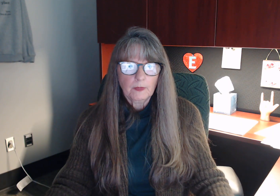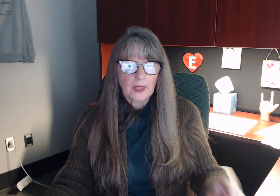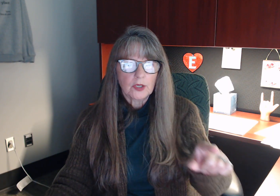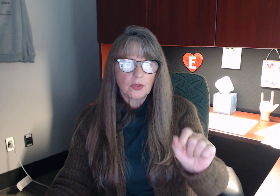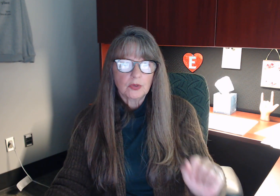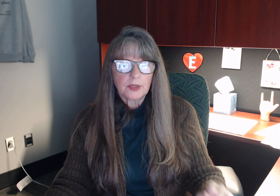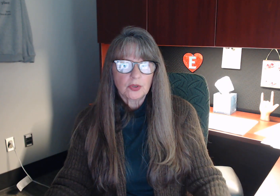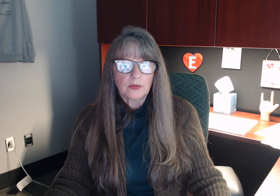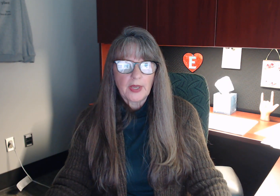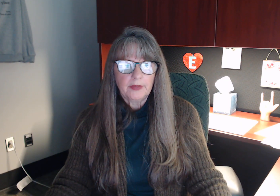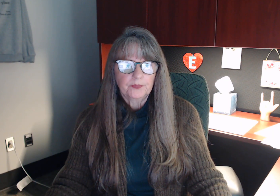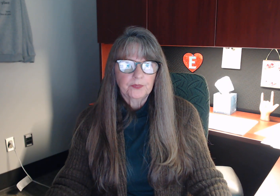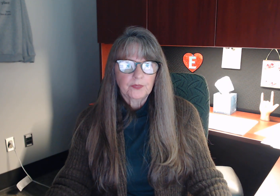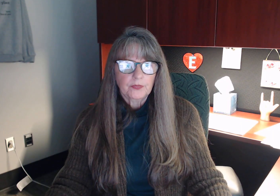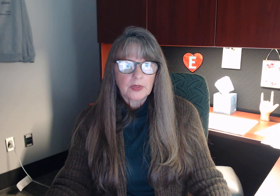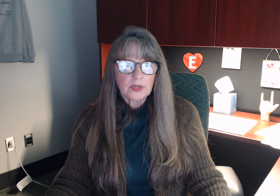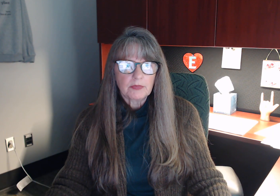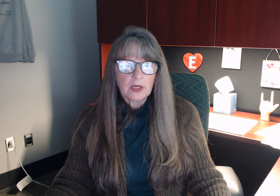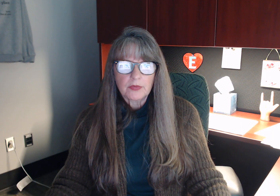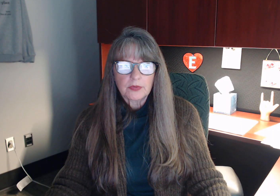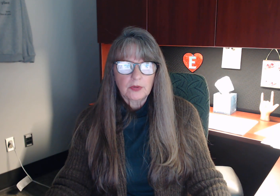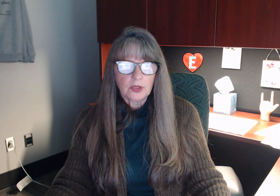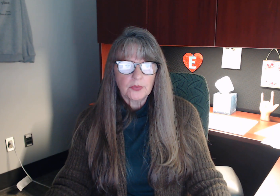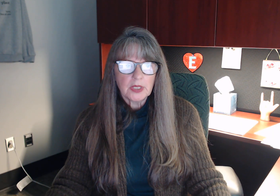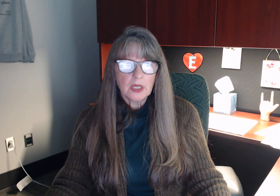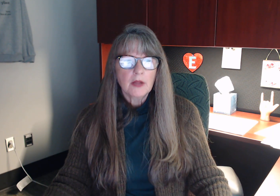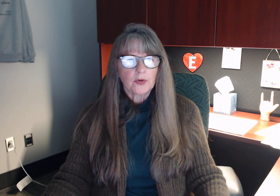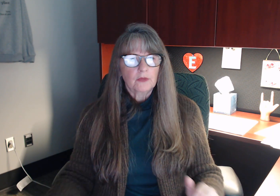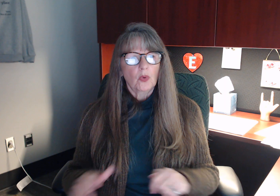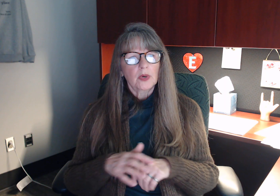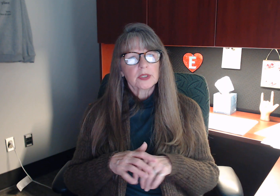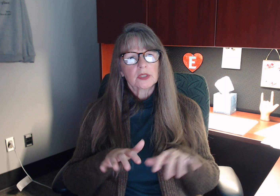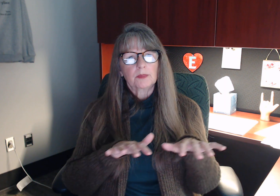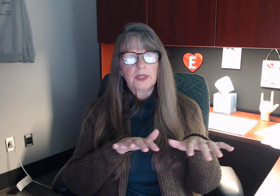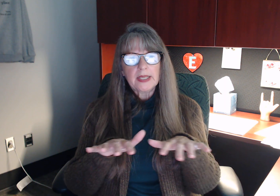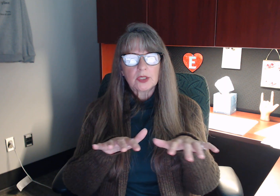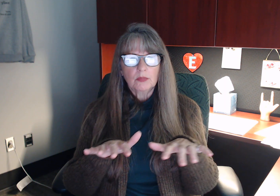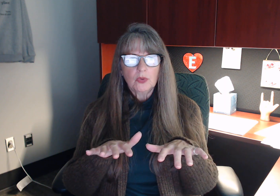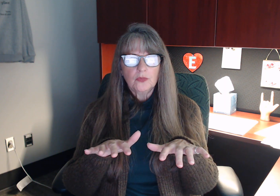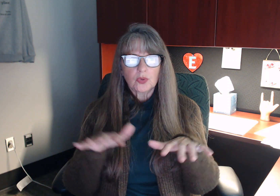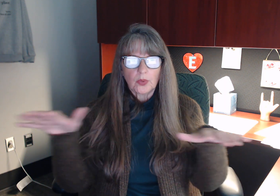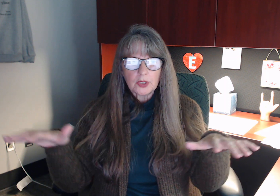And it shows you a picture of that. Same thing on 33. 34, it says the plates move toward each